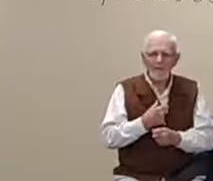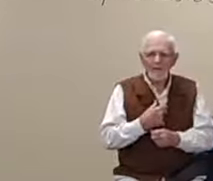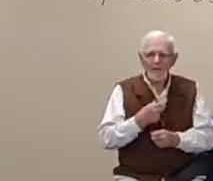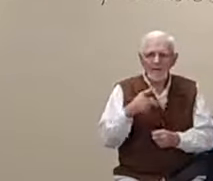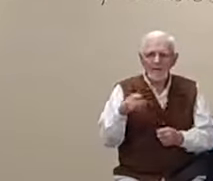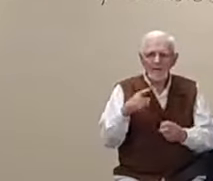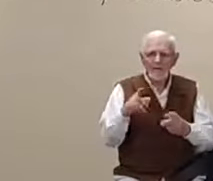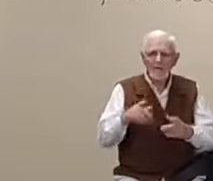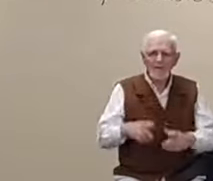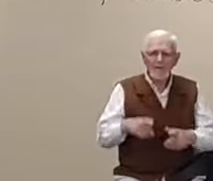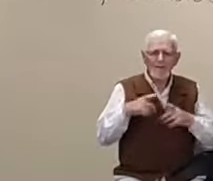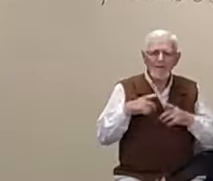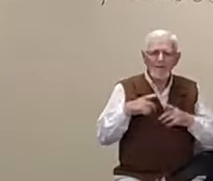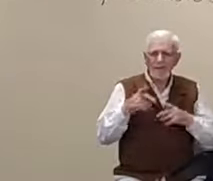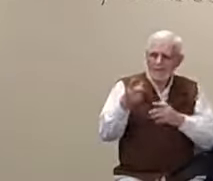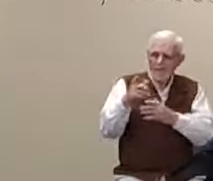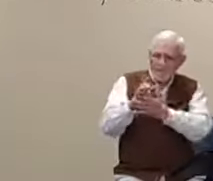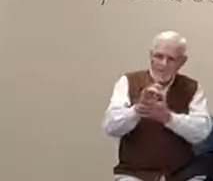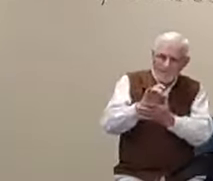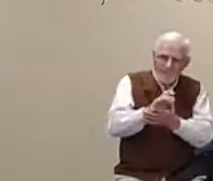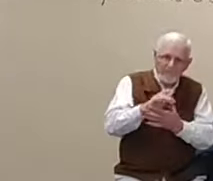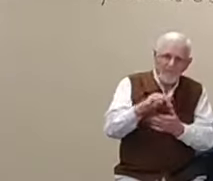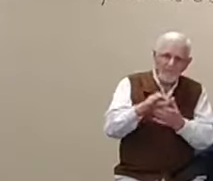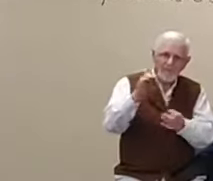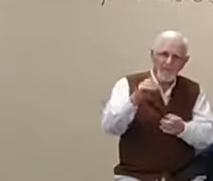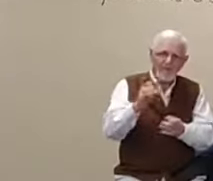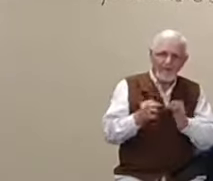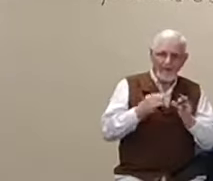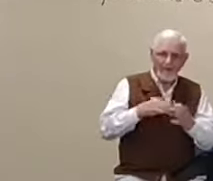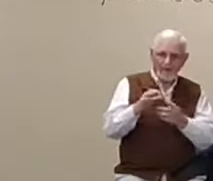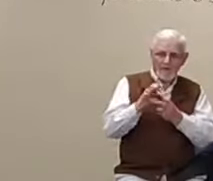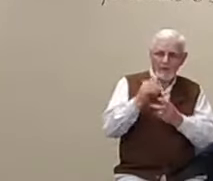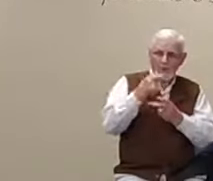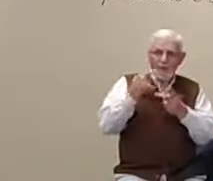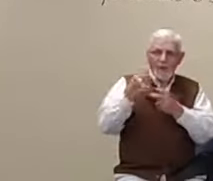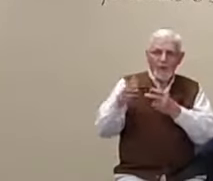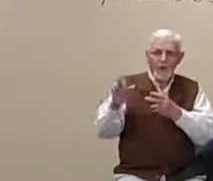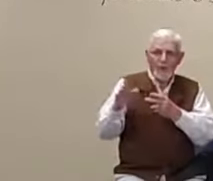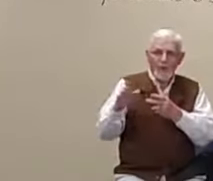living, you're quenching the spirit. And so if we have to choose who goes,